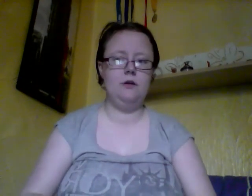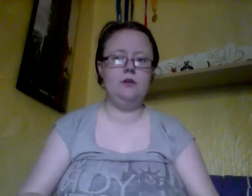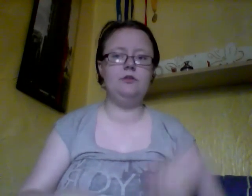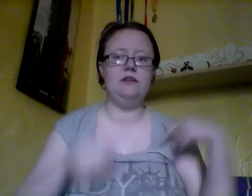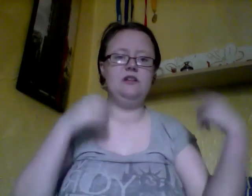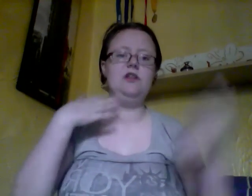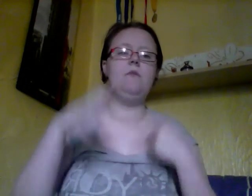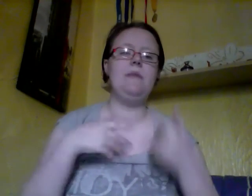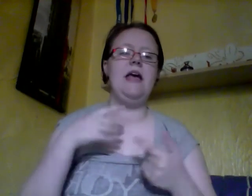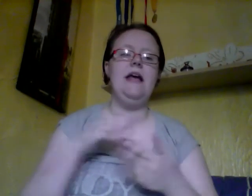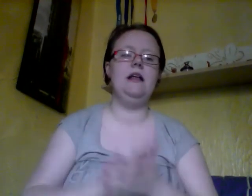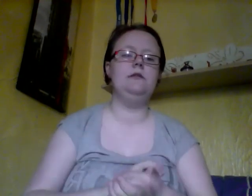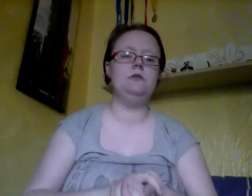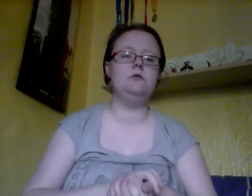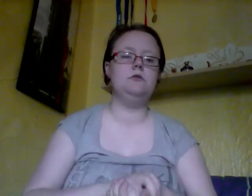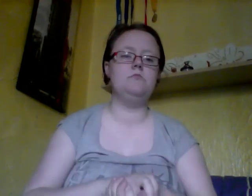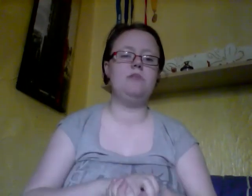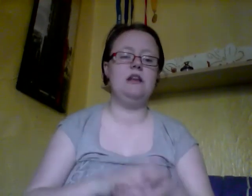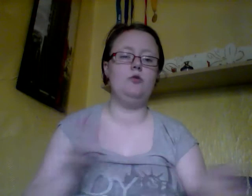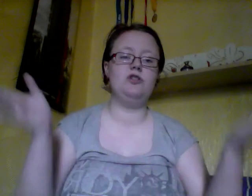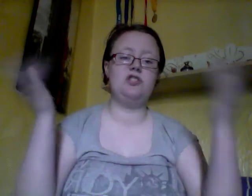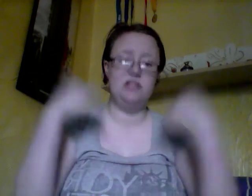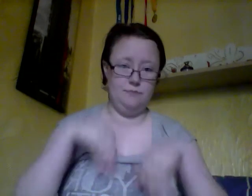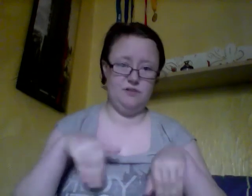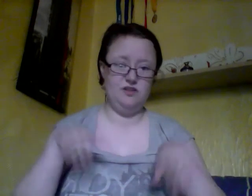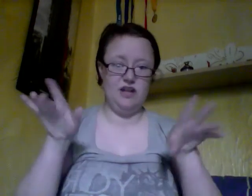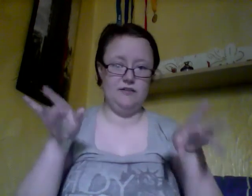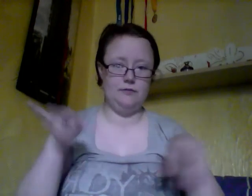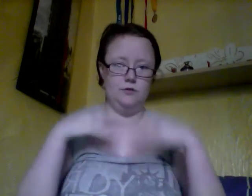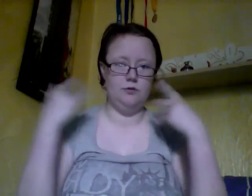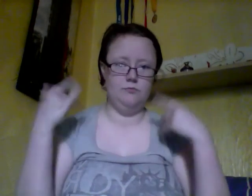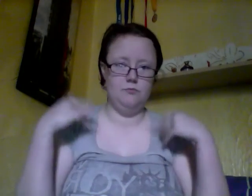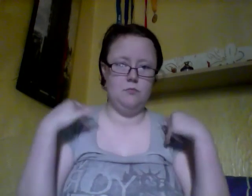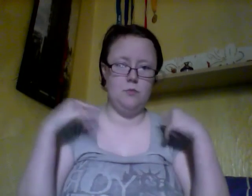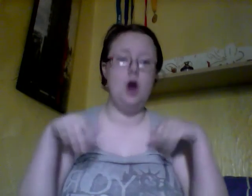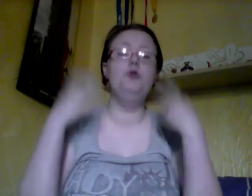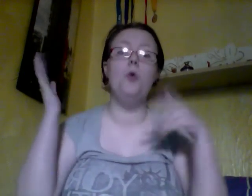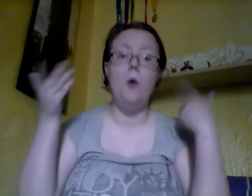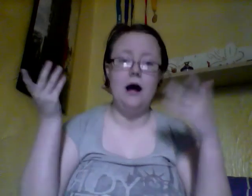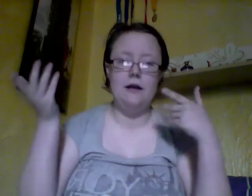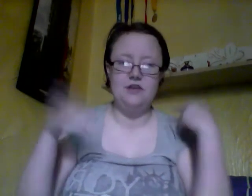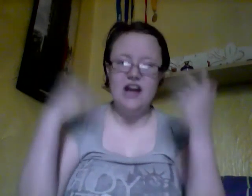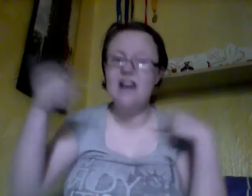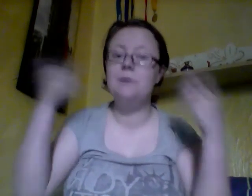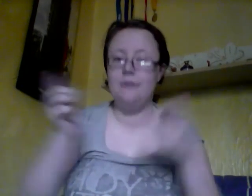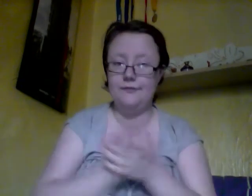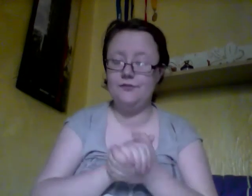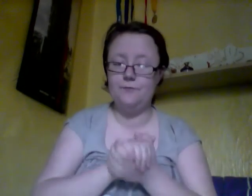So yes, they share a bed, but they don't sleep together if you catch my drift.